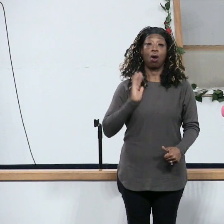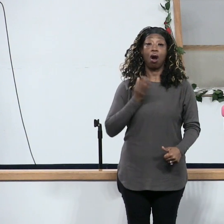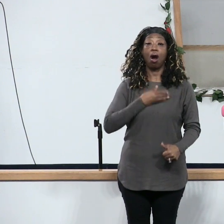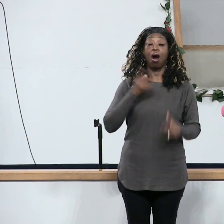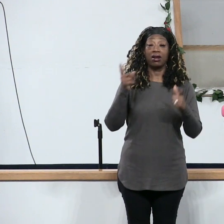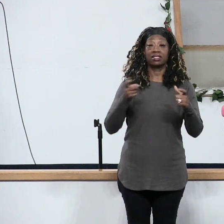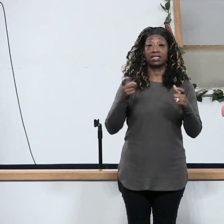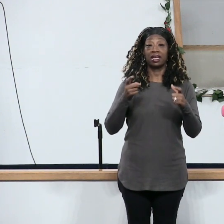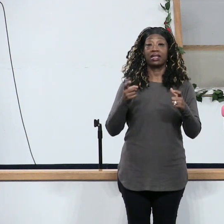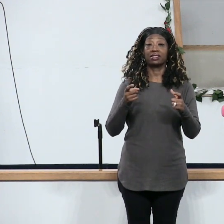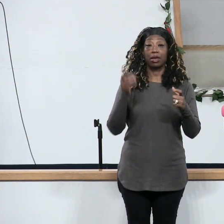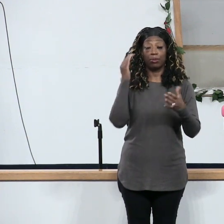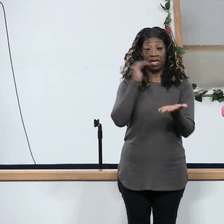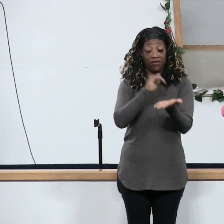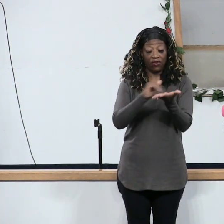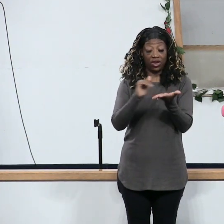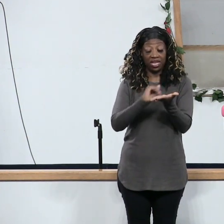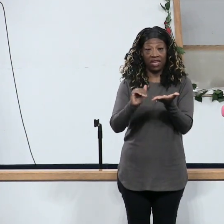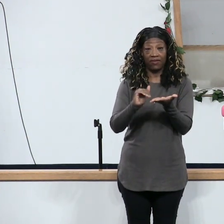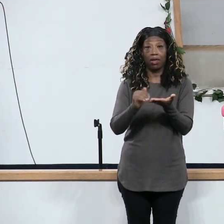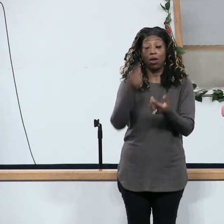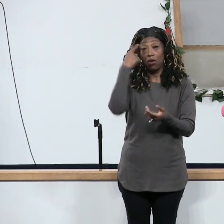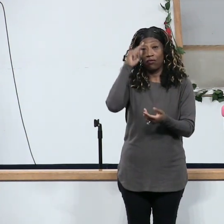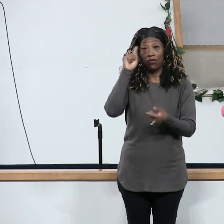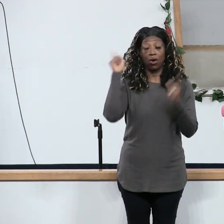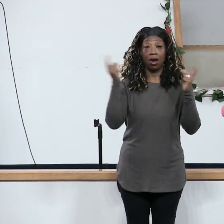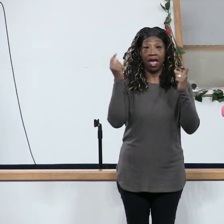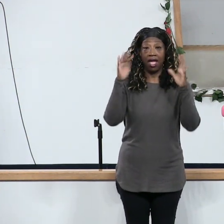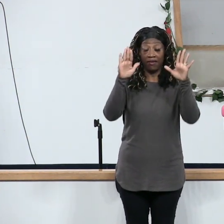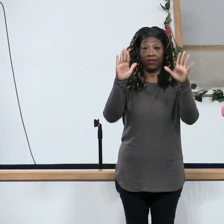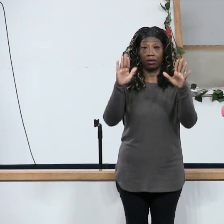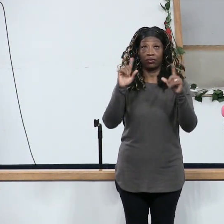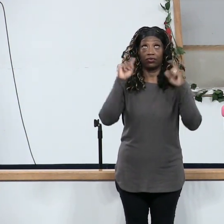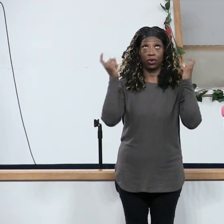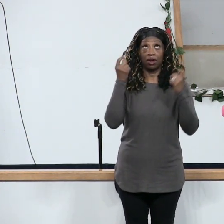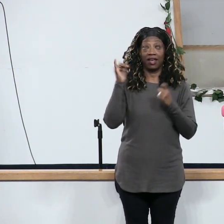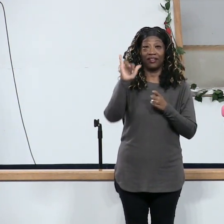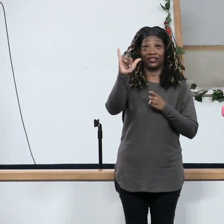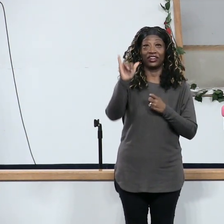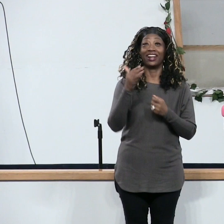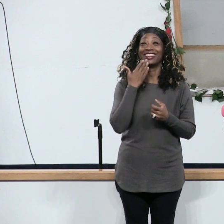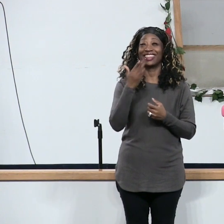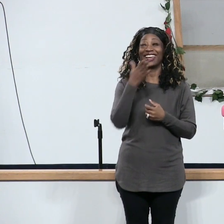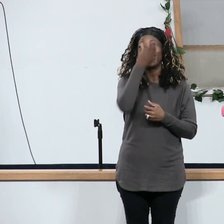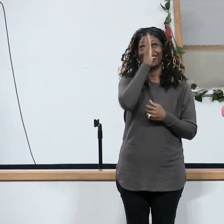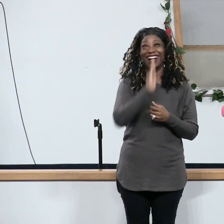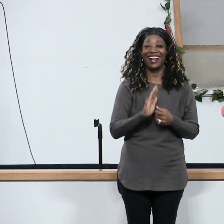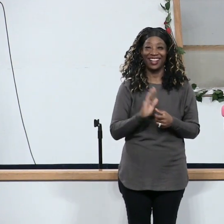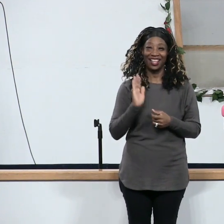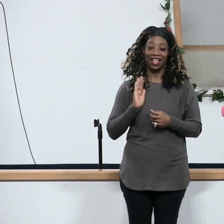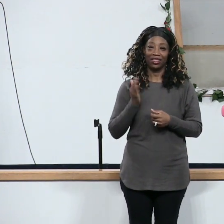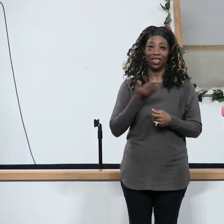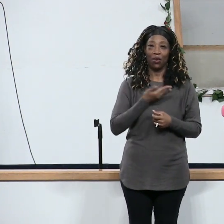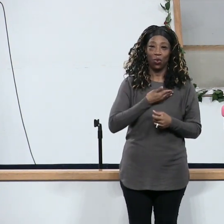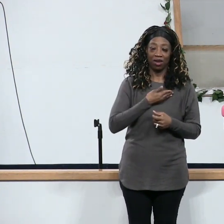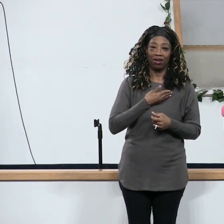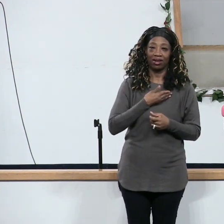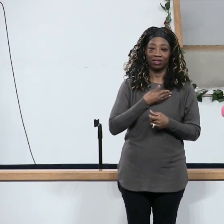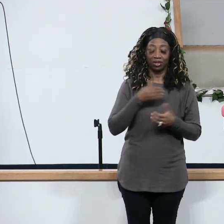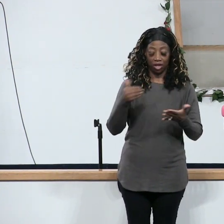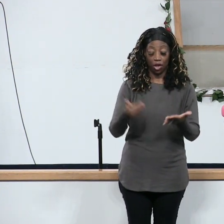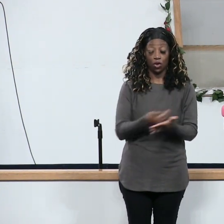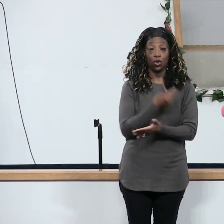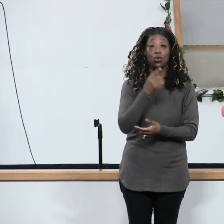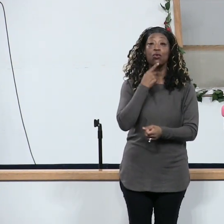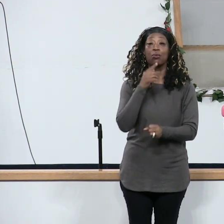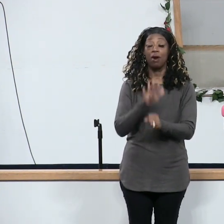Thank God we are under the new covenant and not the old covenant. He sacrificed himself